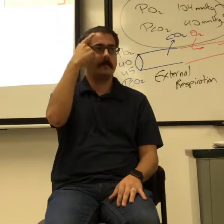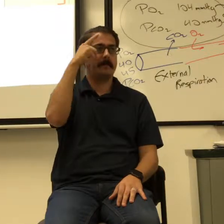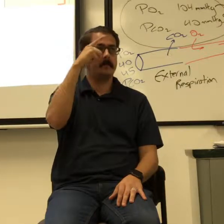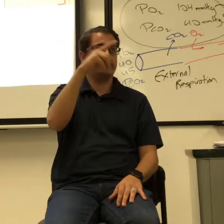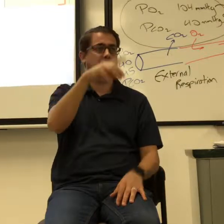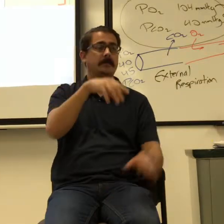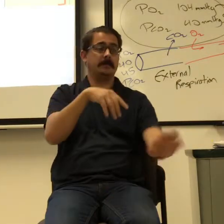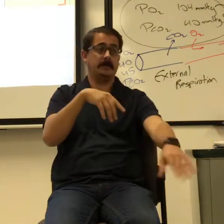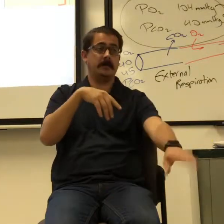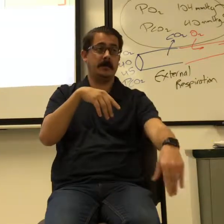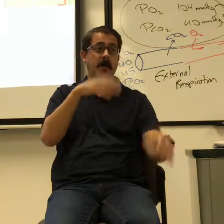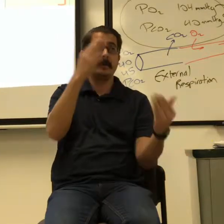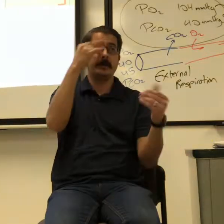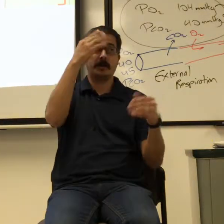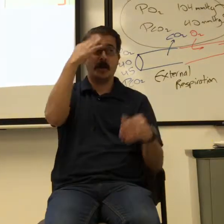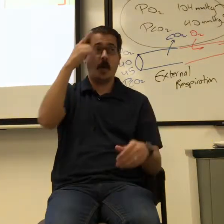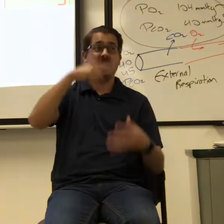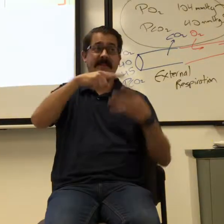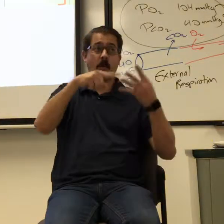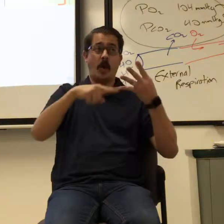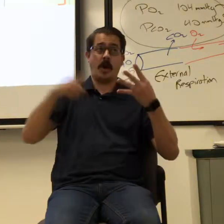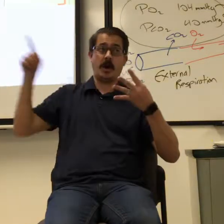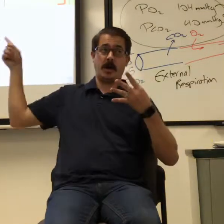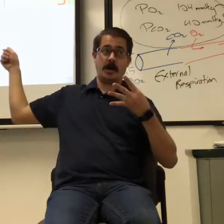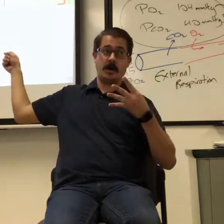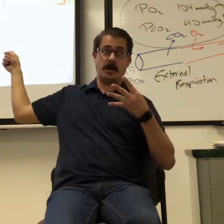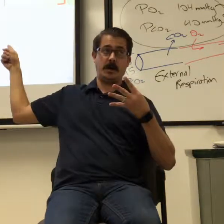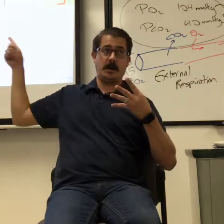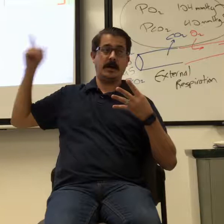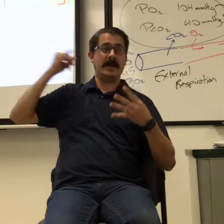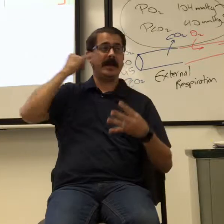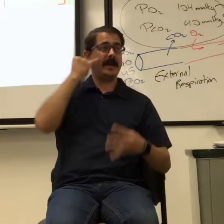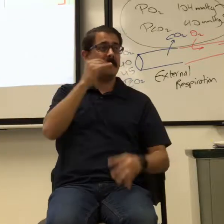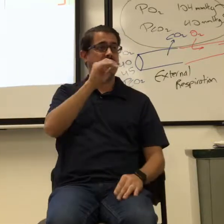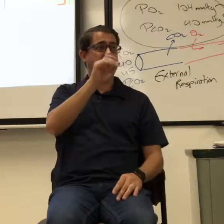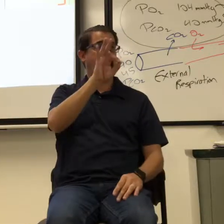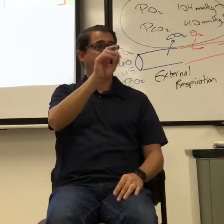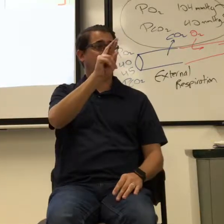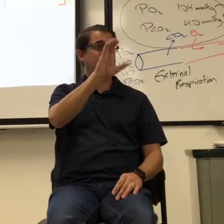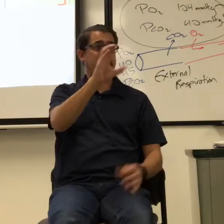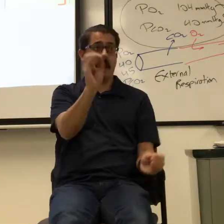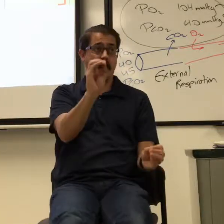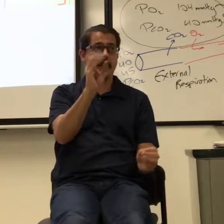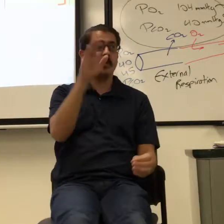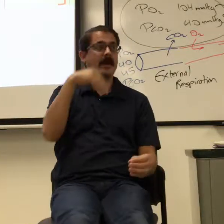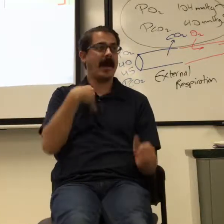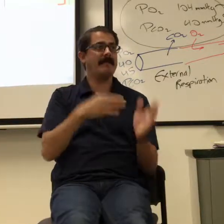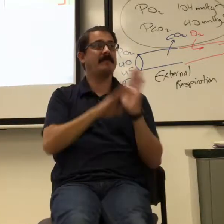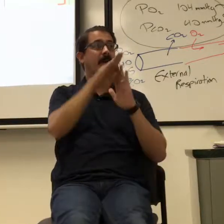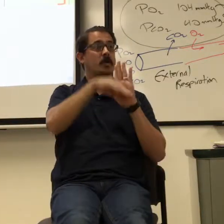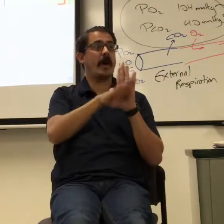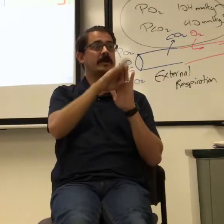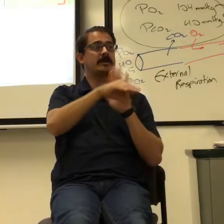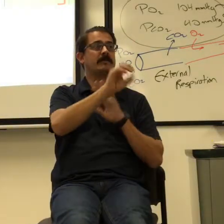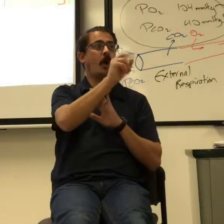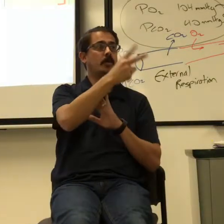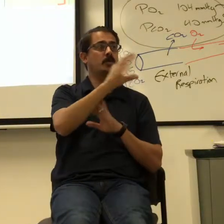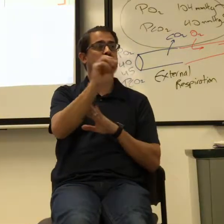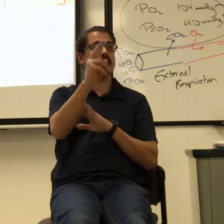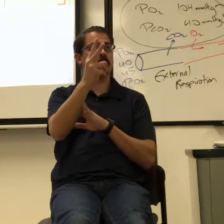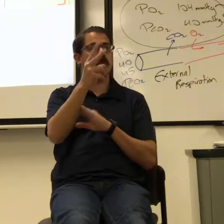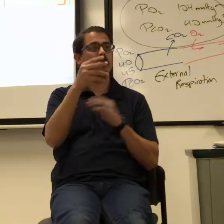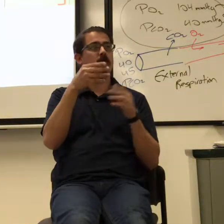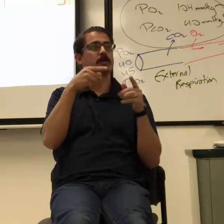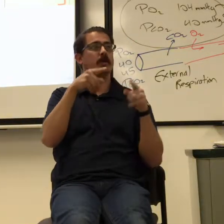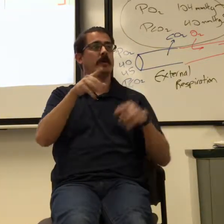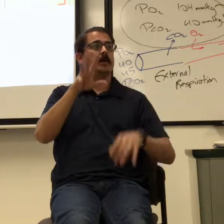You're expected to know these 4 reasons here. In the absence of FRC, there would be fluctuations of O2, CO2 during tidal